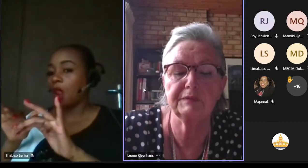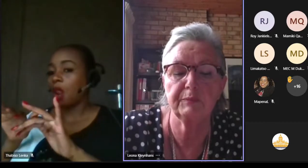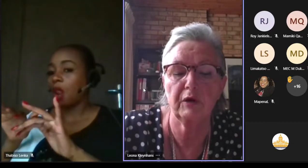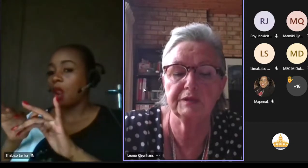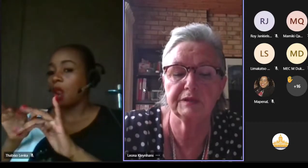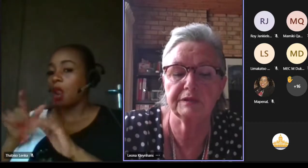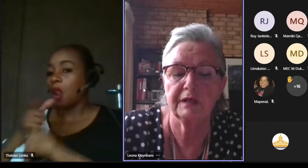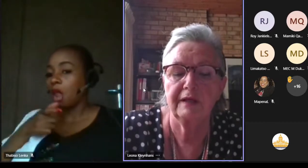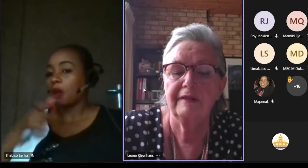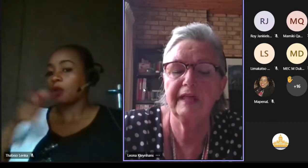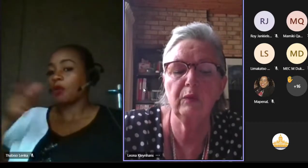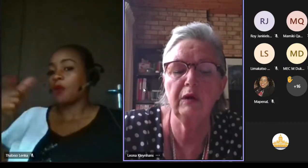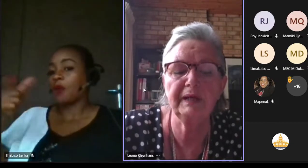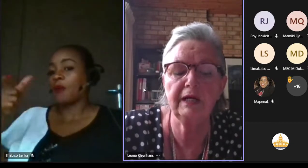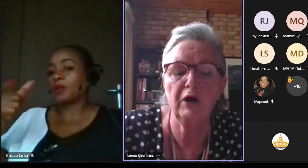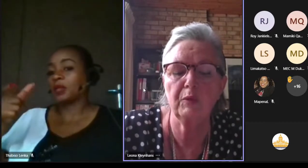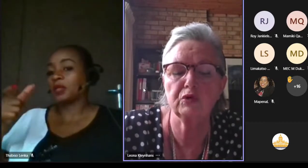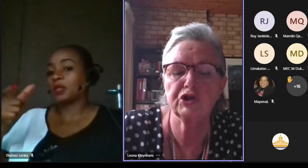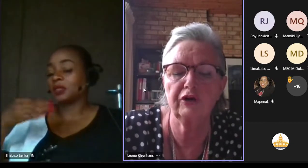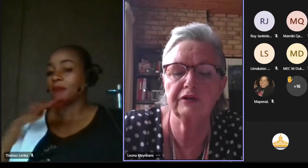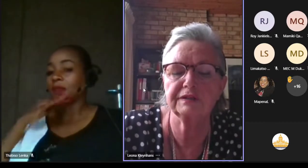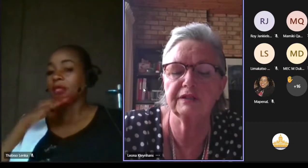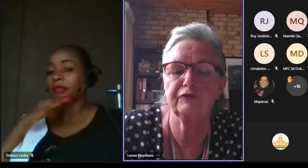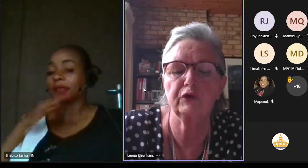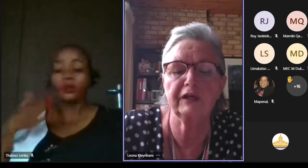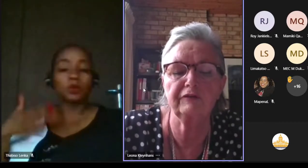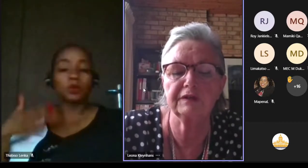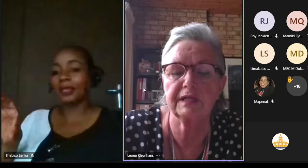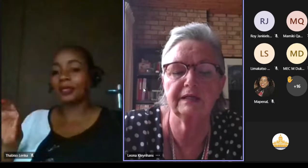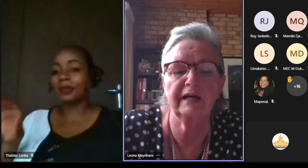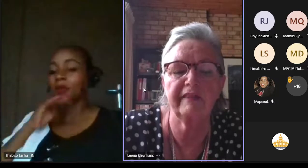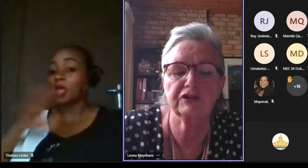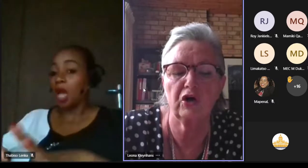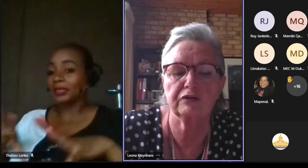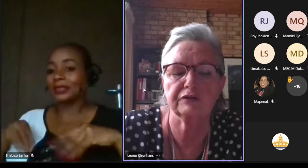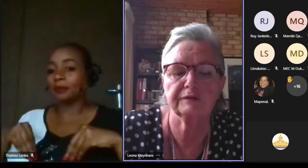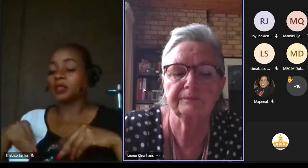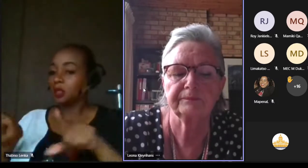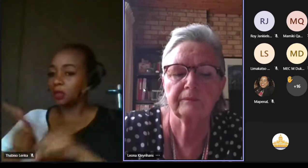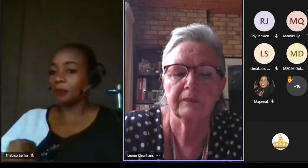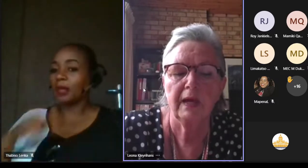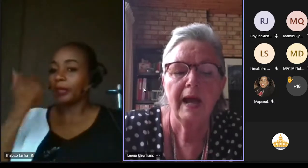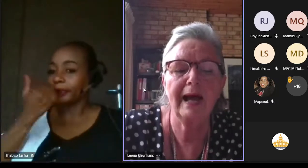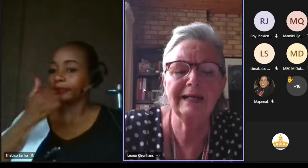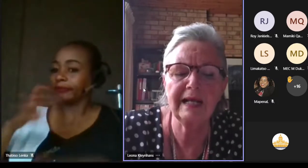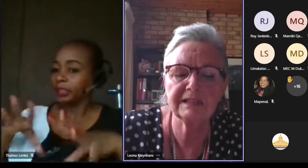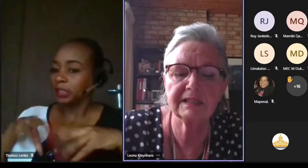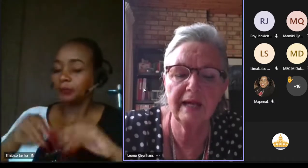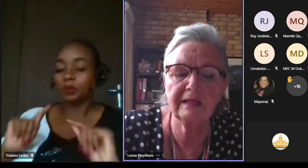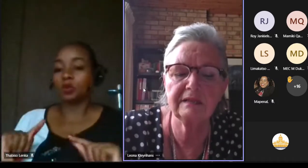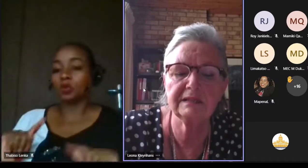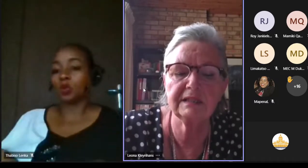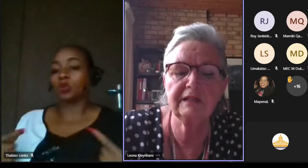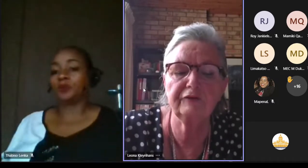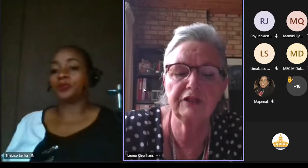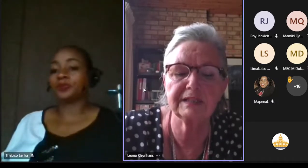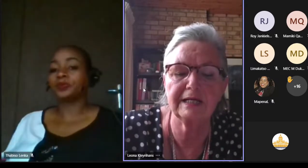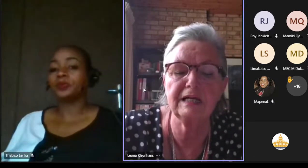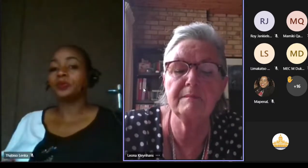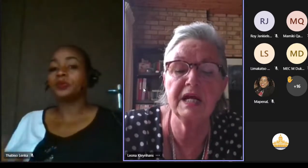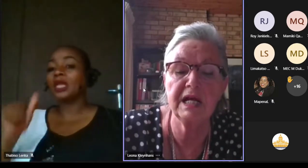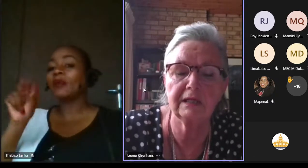the empty promises. There will be no more tolerance and forgiveness and another chance. Unless the ANC in